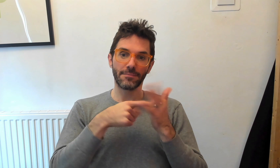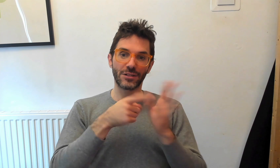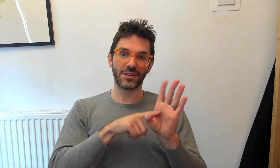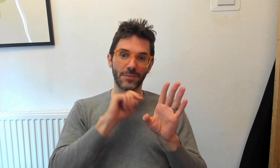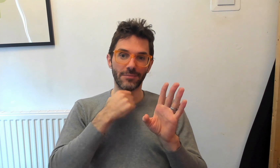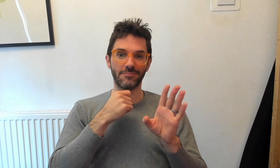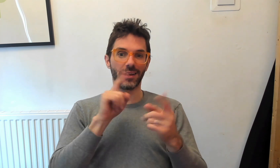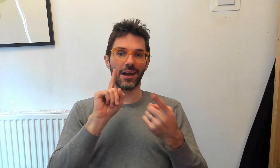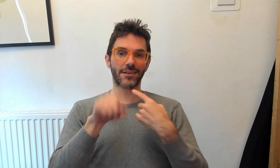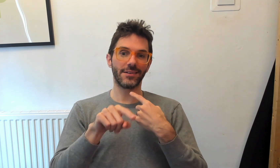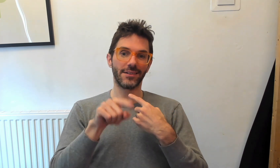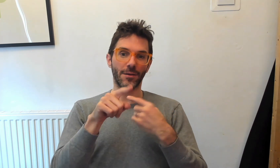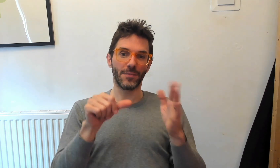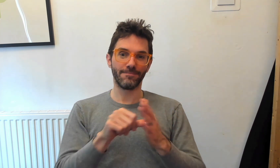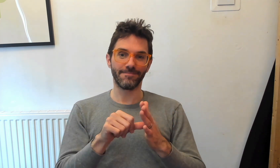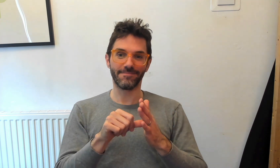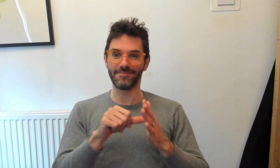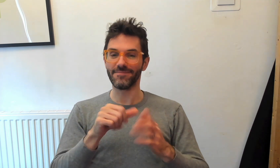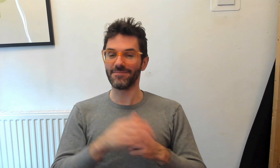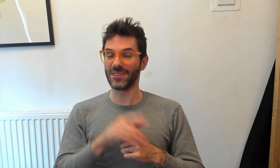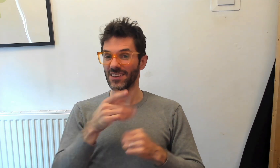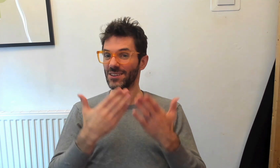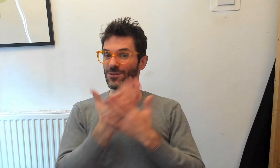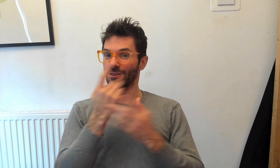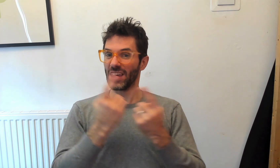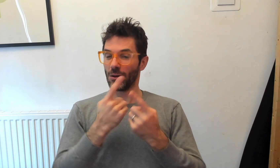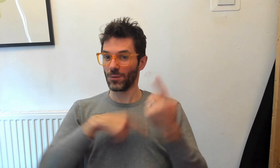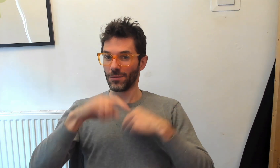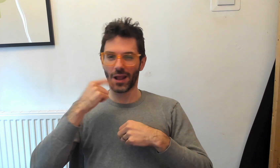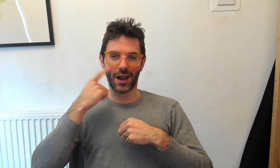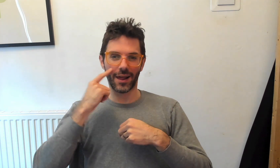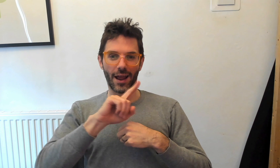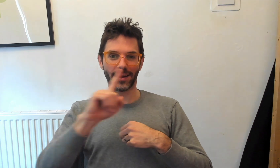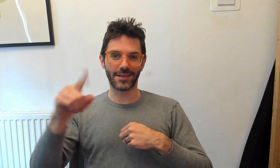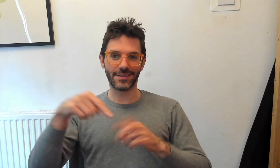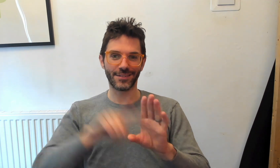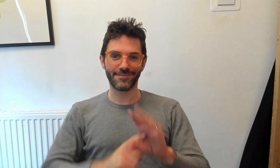Telemetry will answer that problem for us. So that's a new thing we'll be looking at sometime this year.